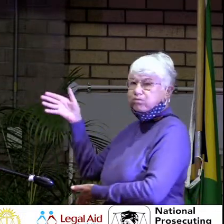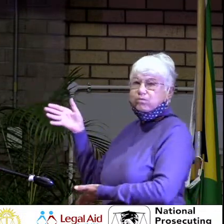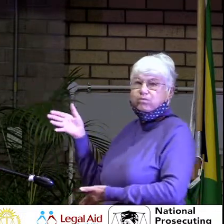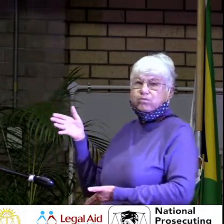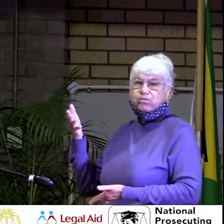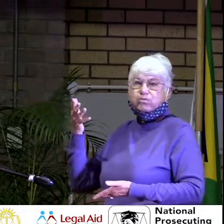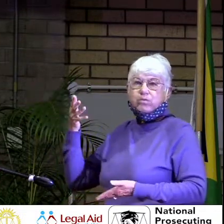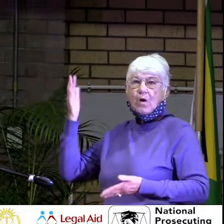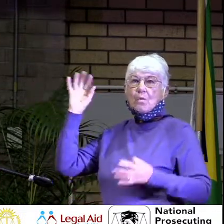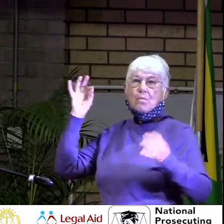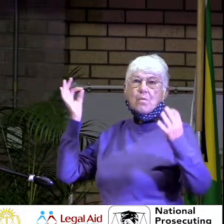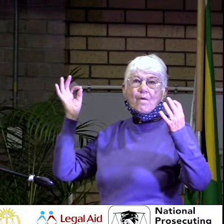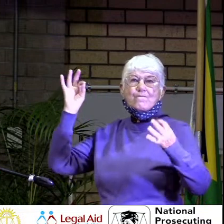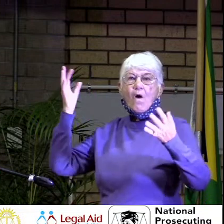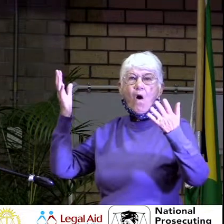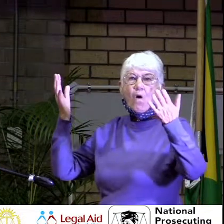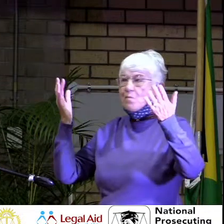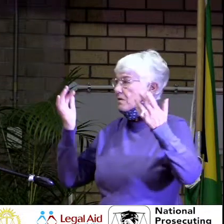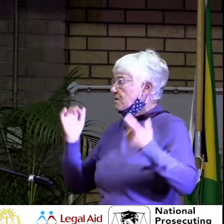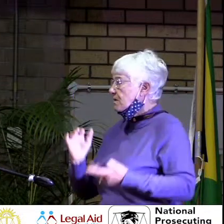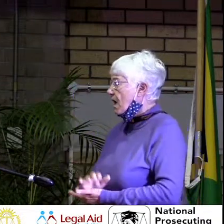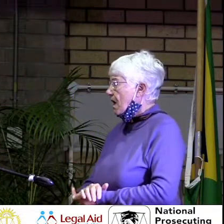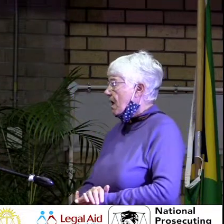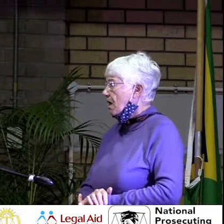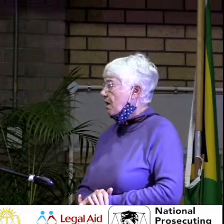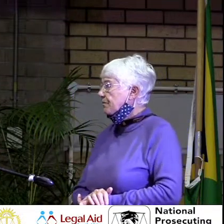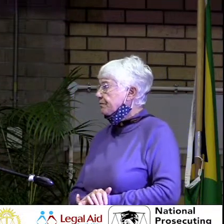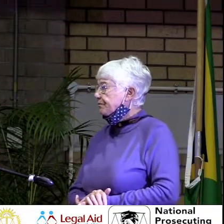have two